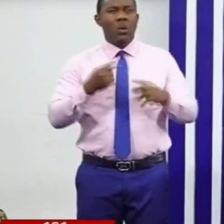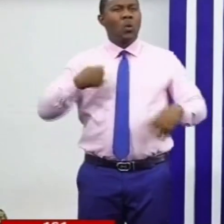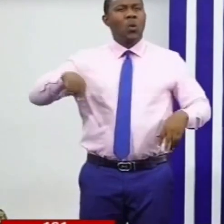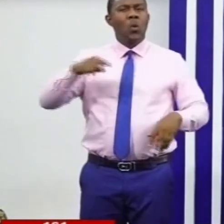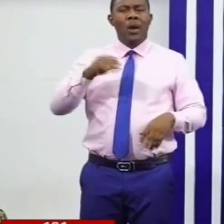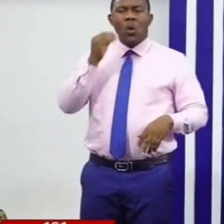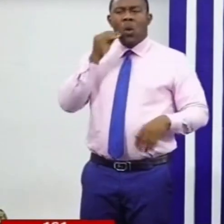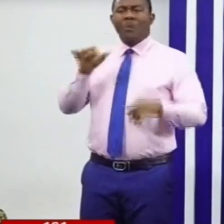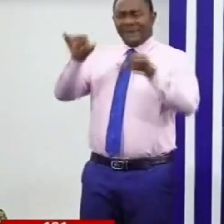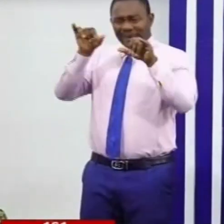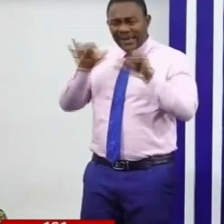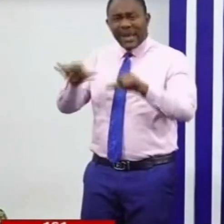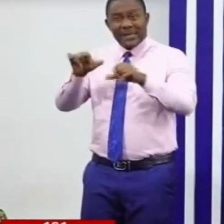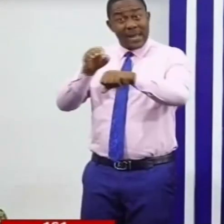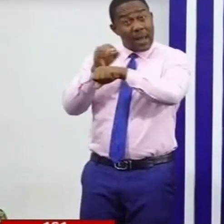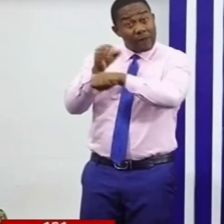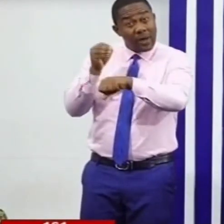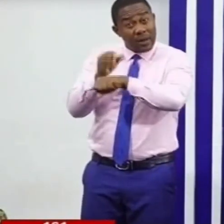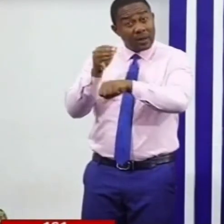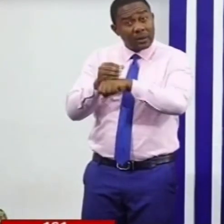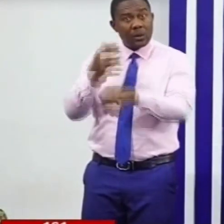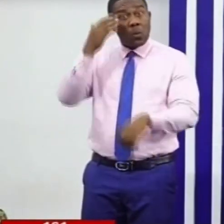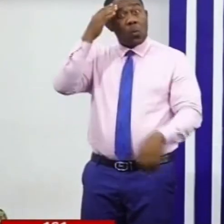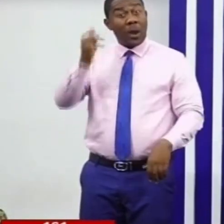So the surveillance report for this morning,